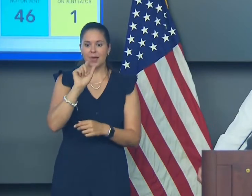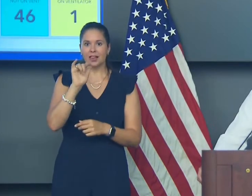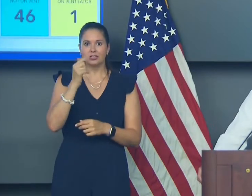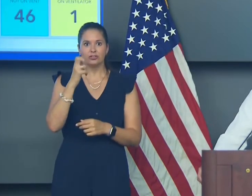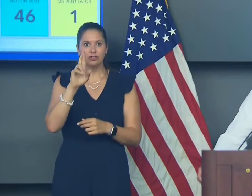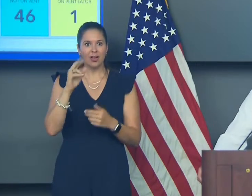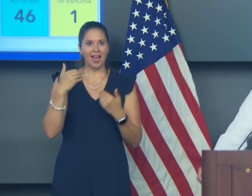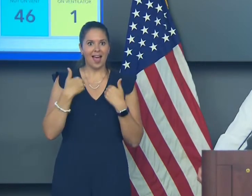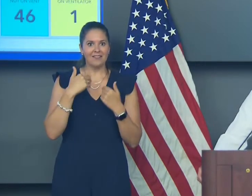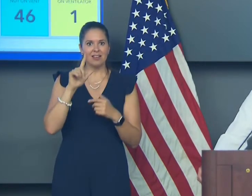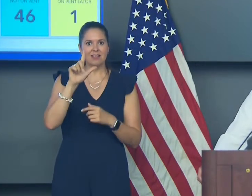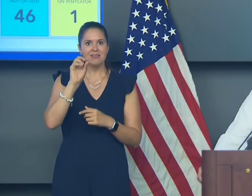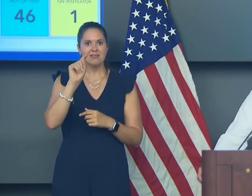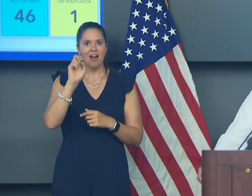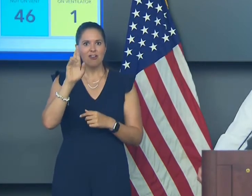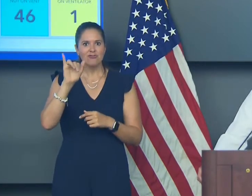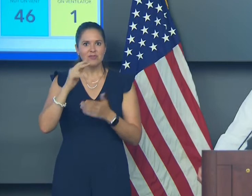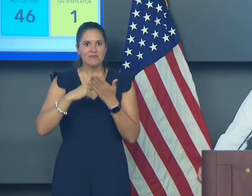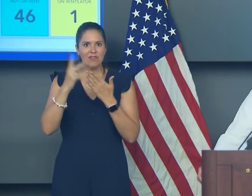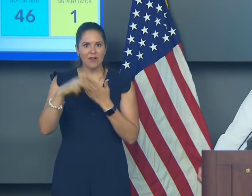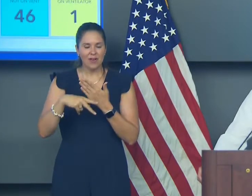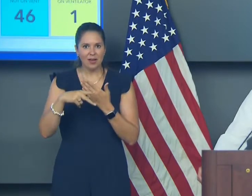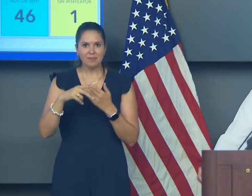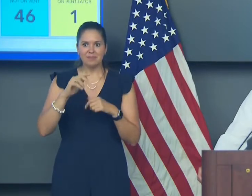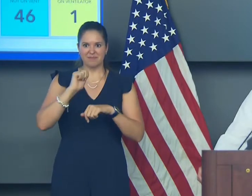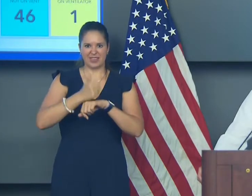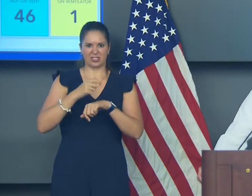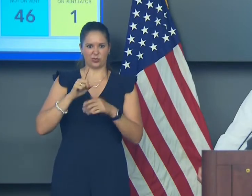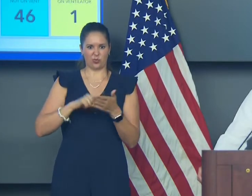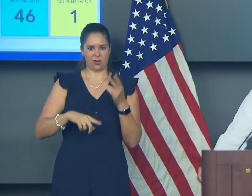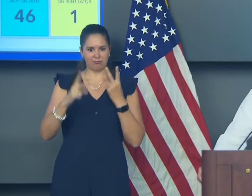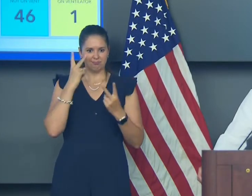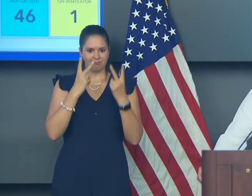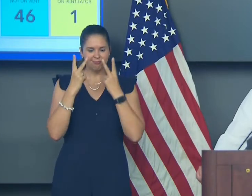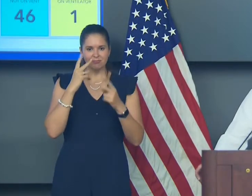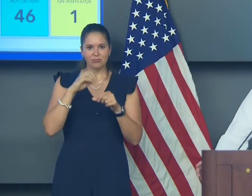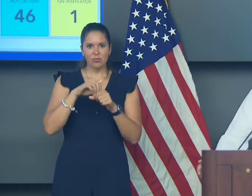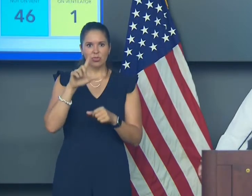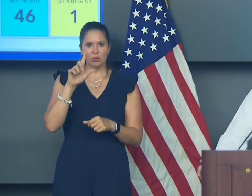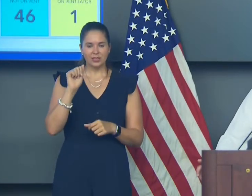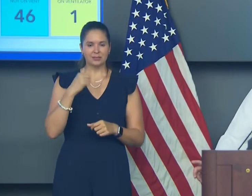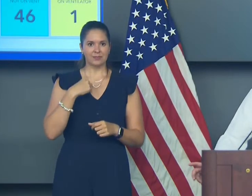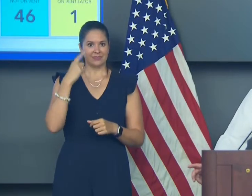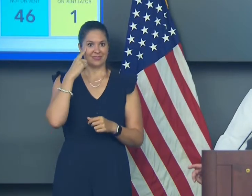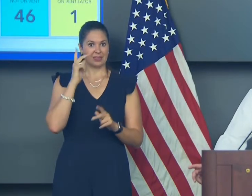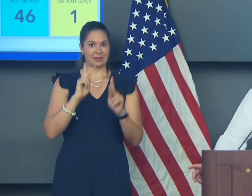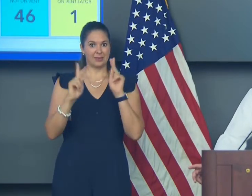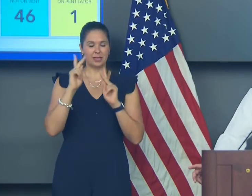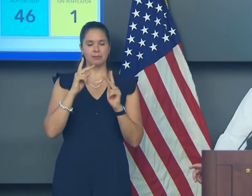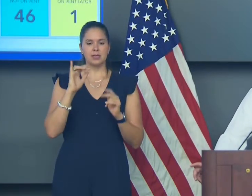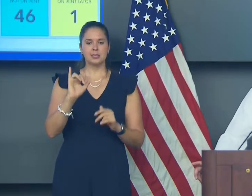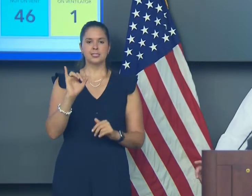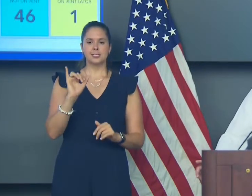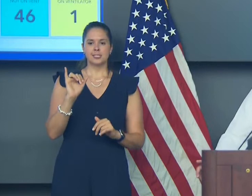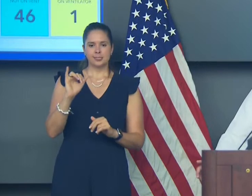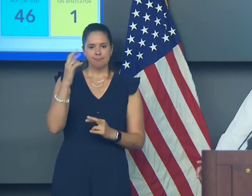lottery program based on what's happening in Louisiana now. I think people see just how